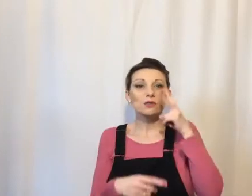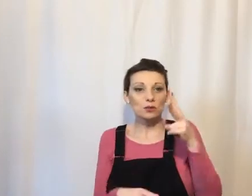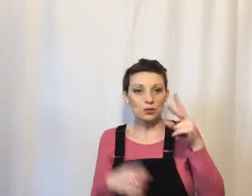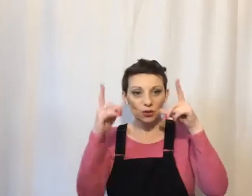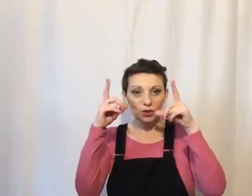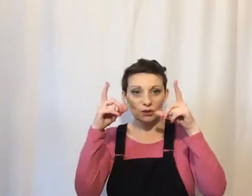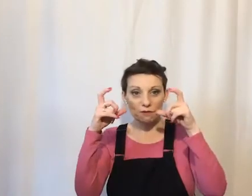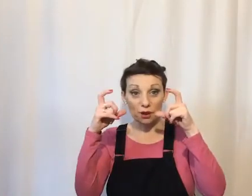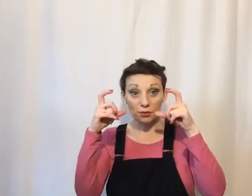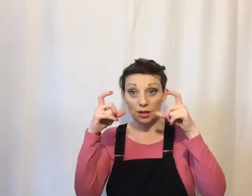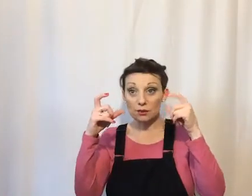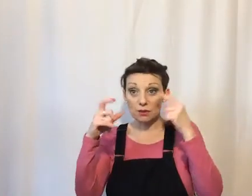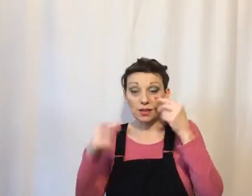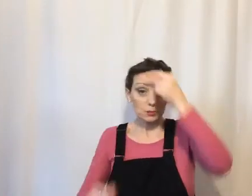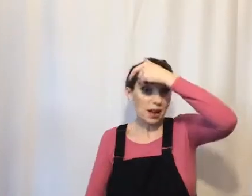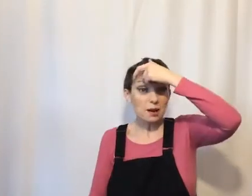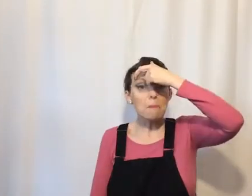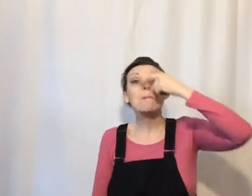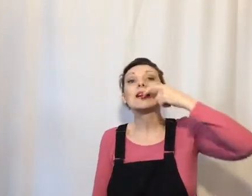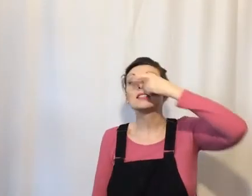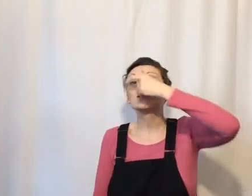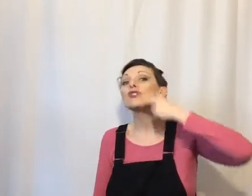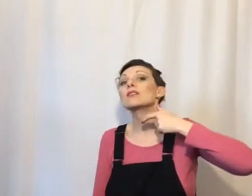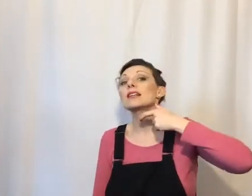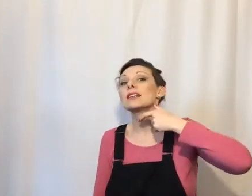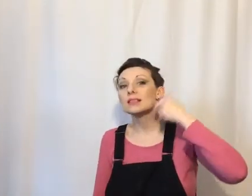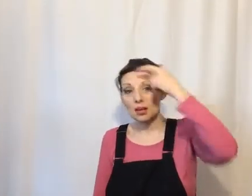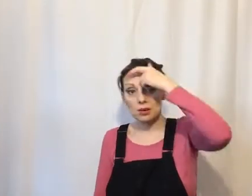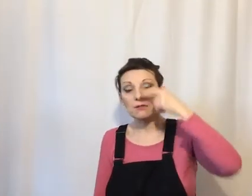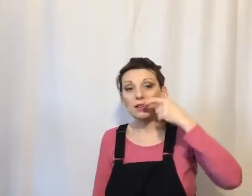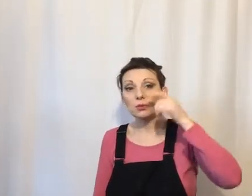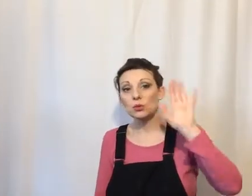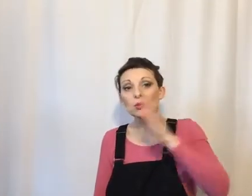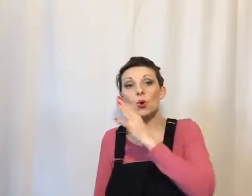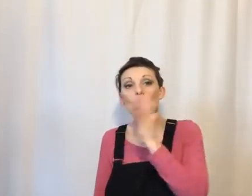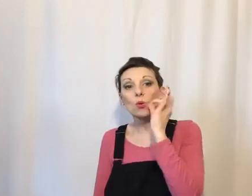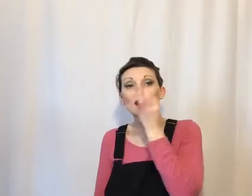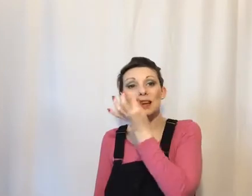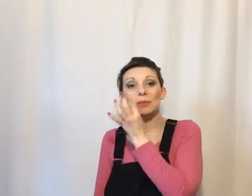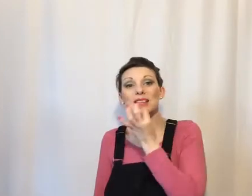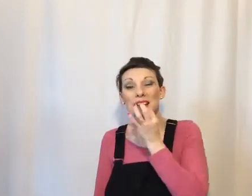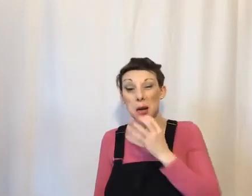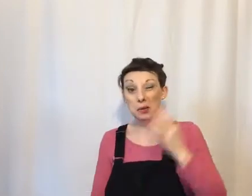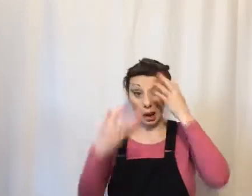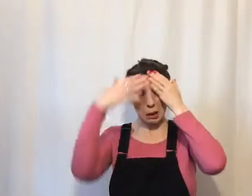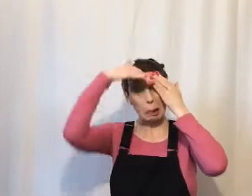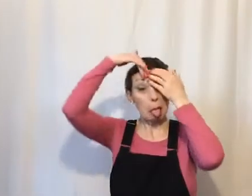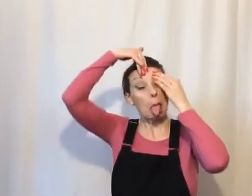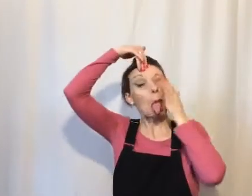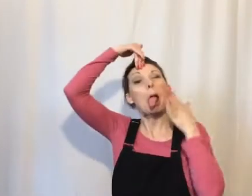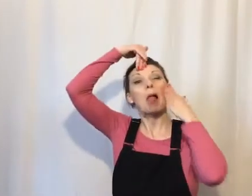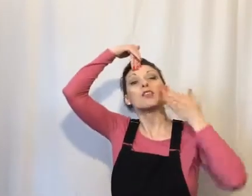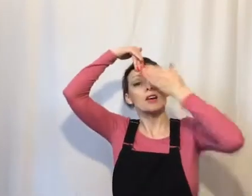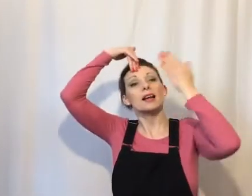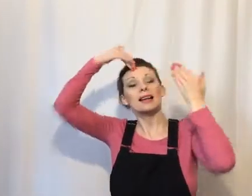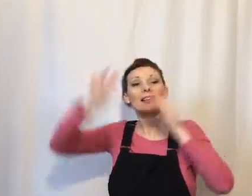you saw the photo for this, but I had a massive streak down my face, which was all lipstick, and it was like trying to clean that